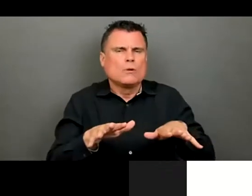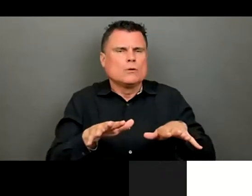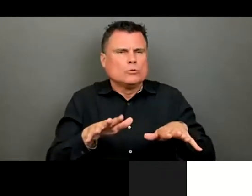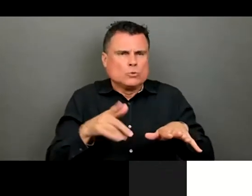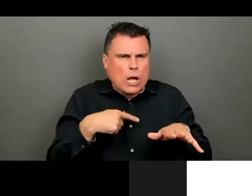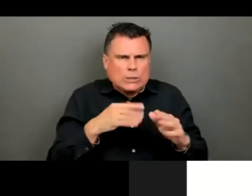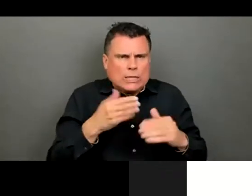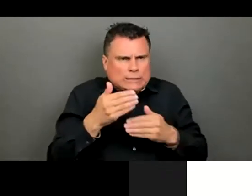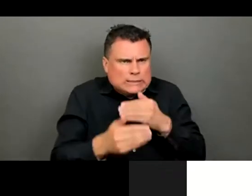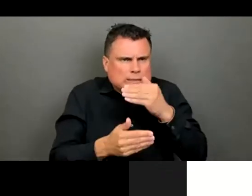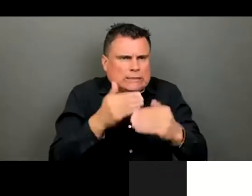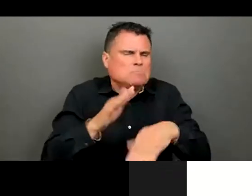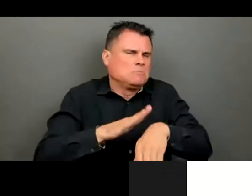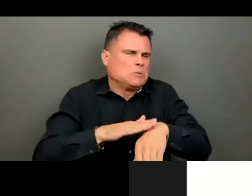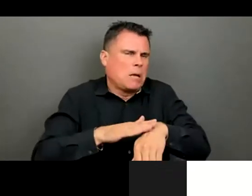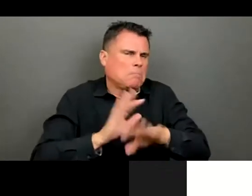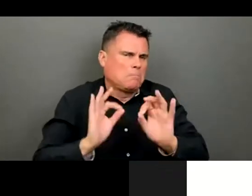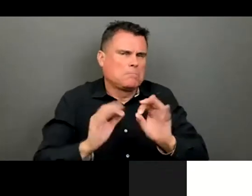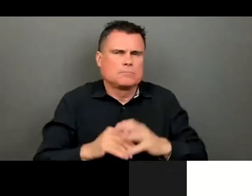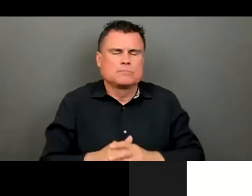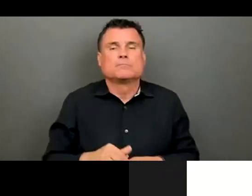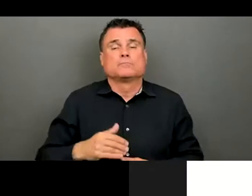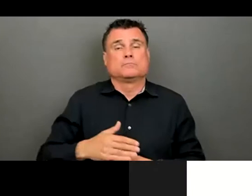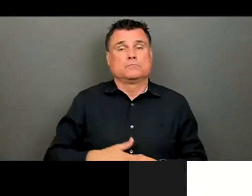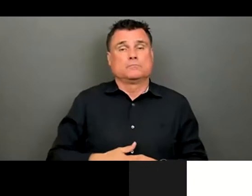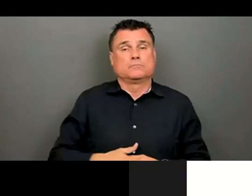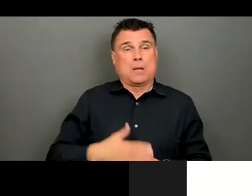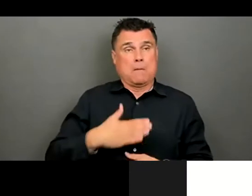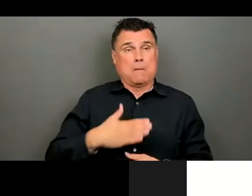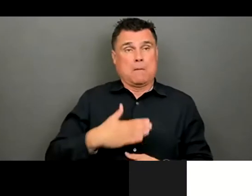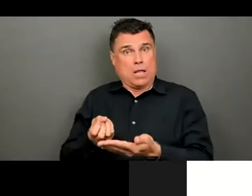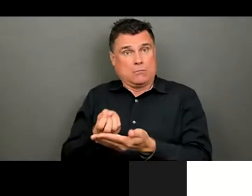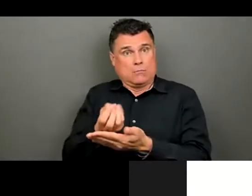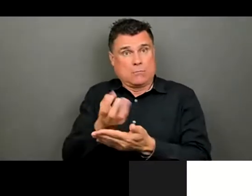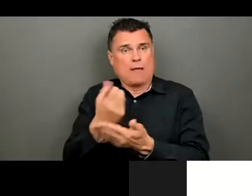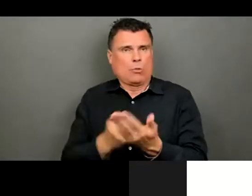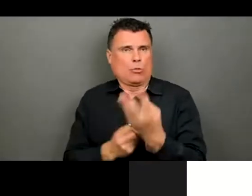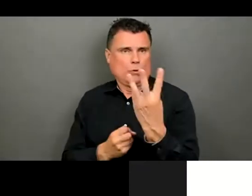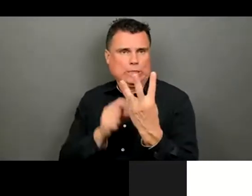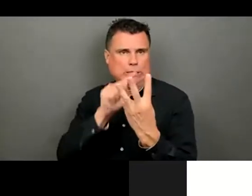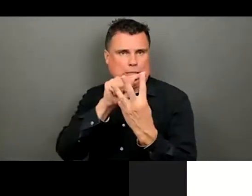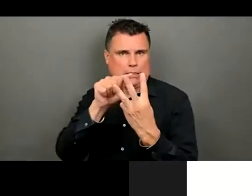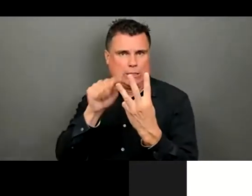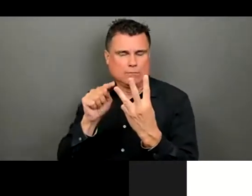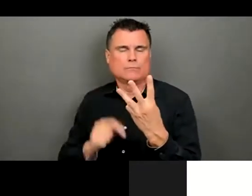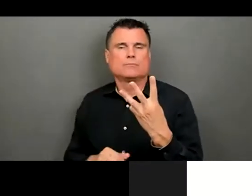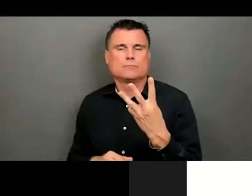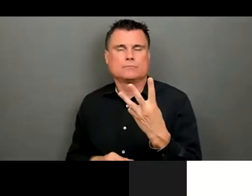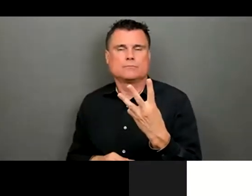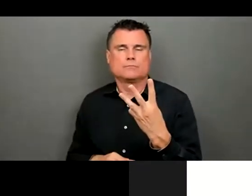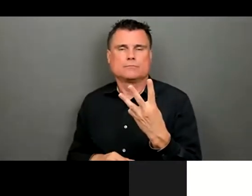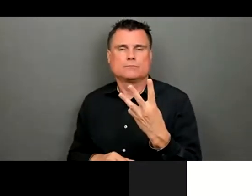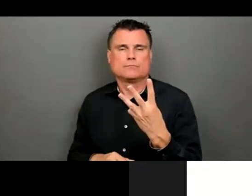My submission is threefold. Number one, the focus is at times in terms